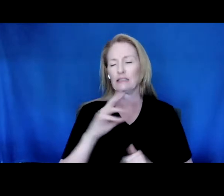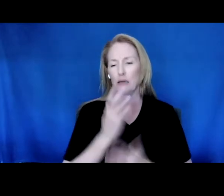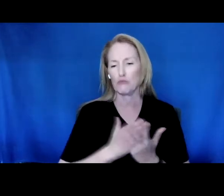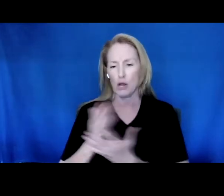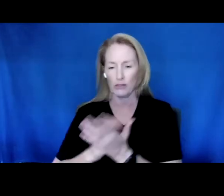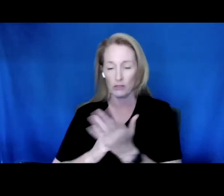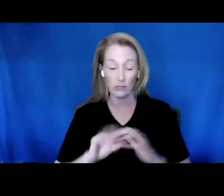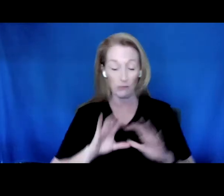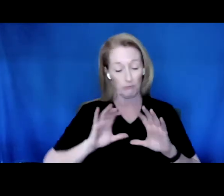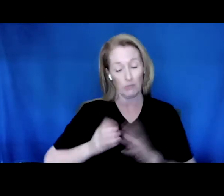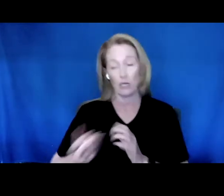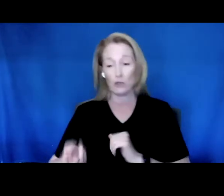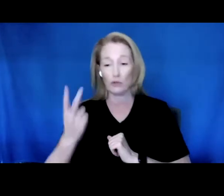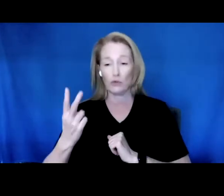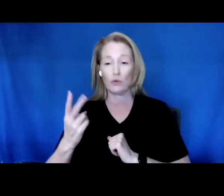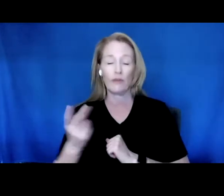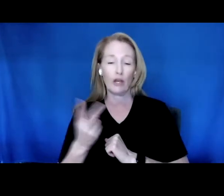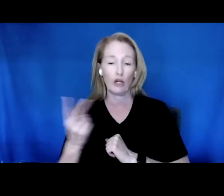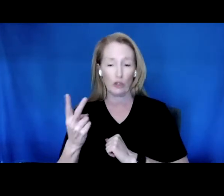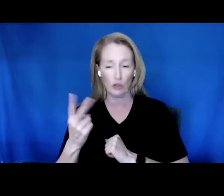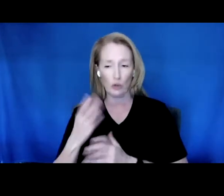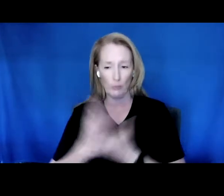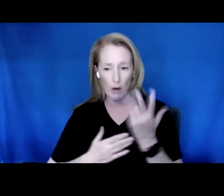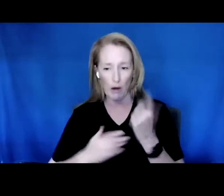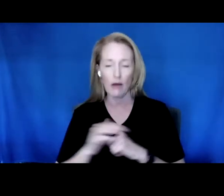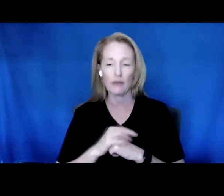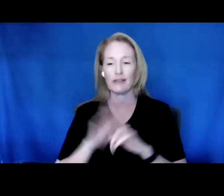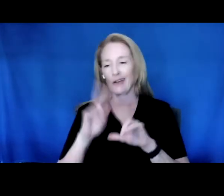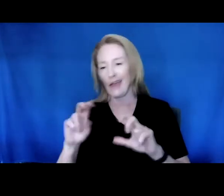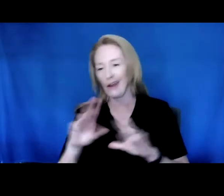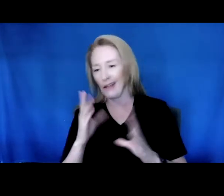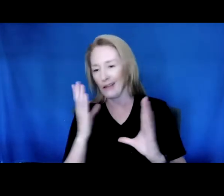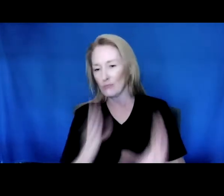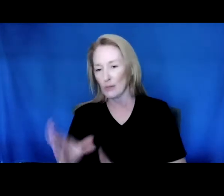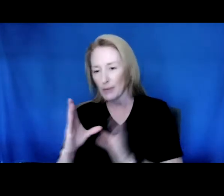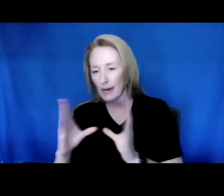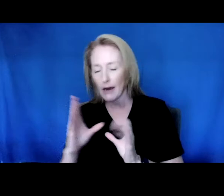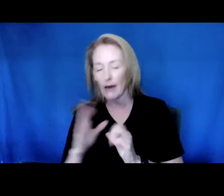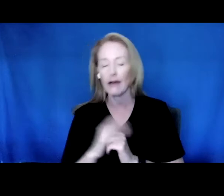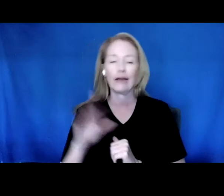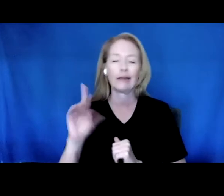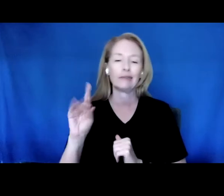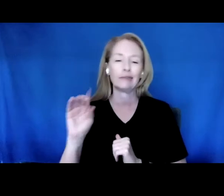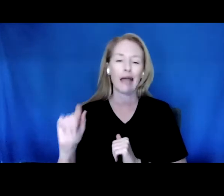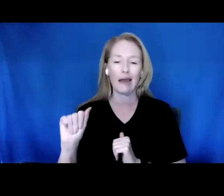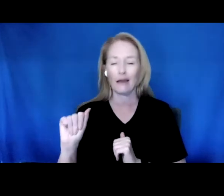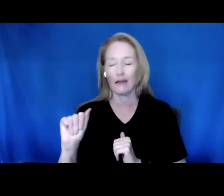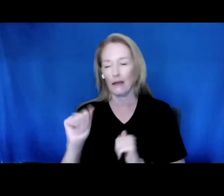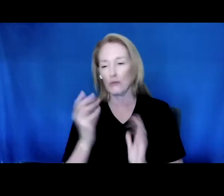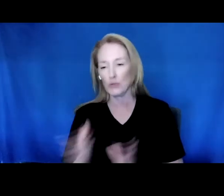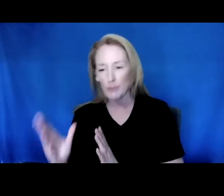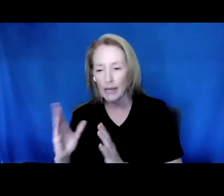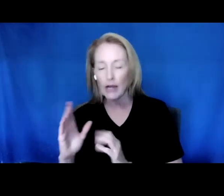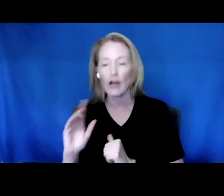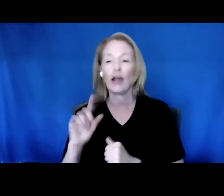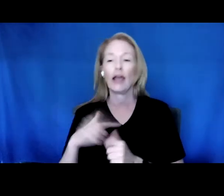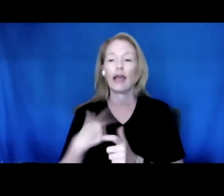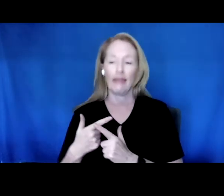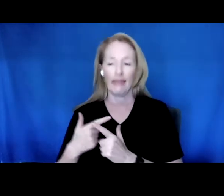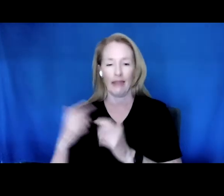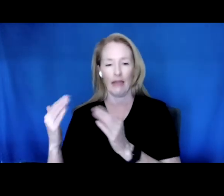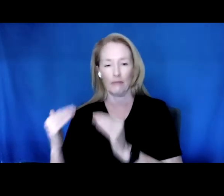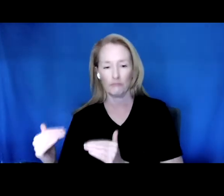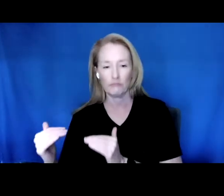where we have the analytic preparation, so preparing our data, and then phases 1 and 2, where the